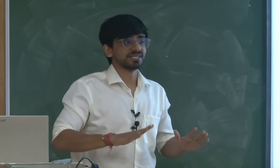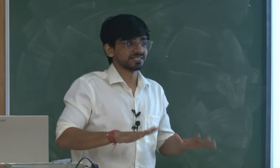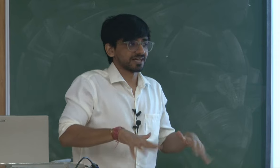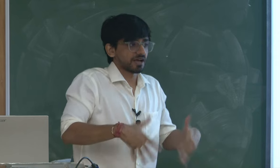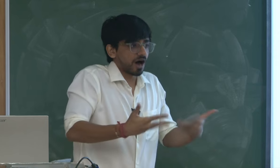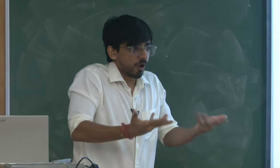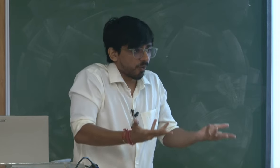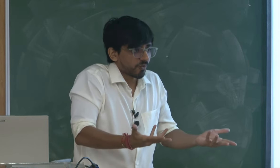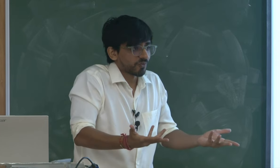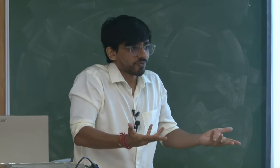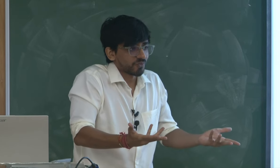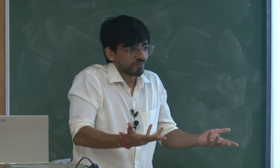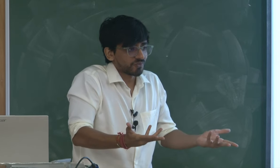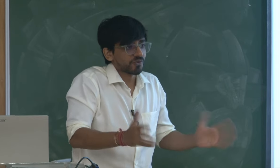That is like how.